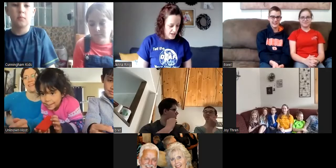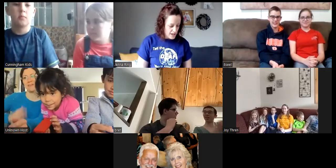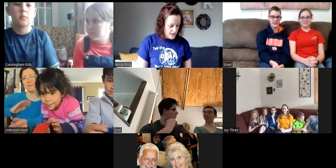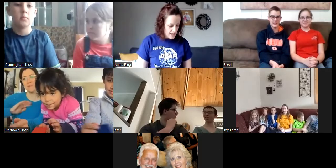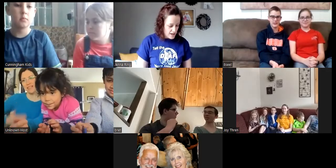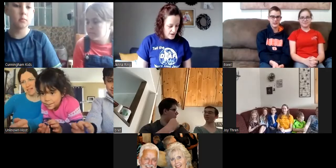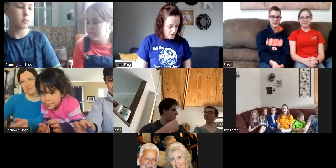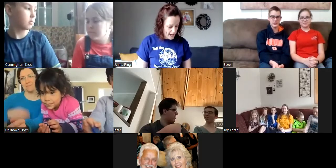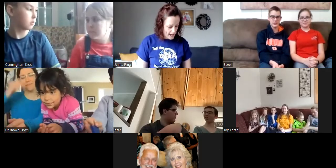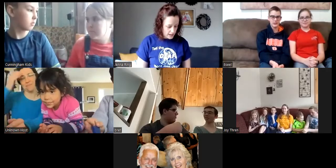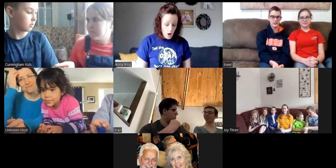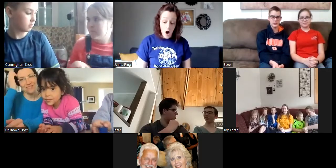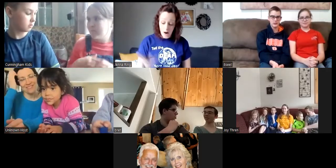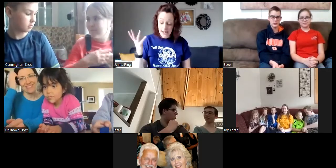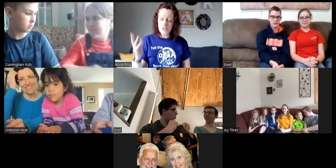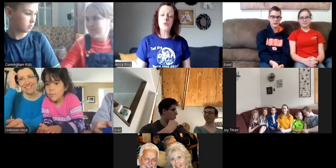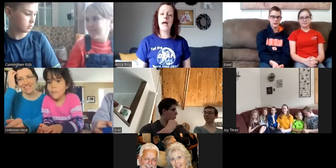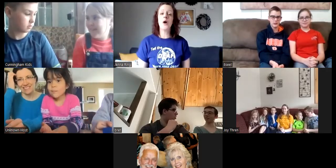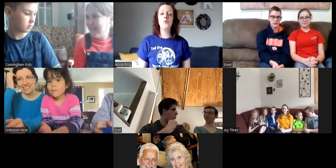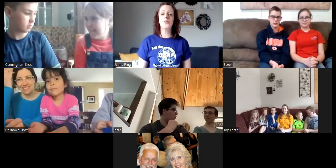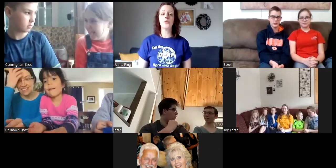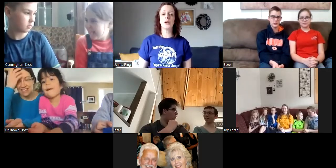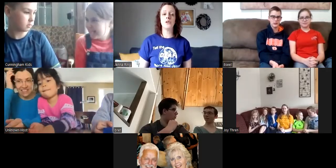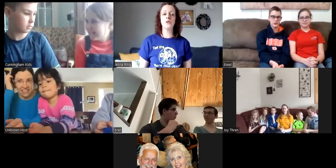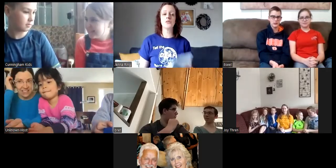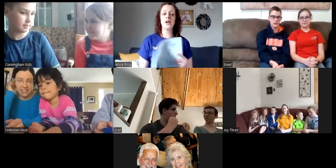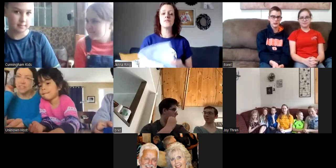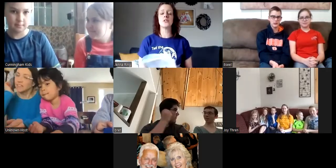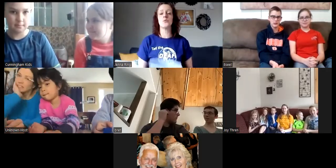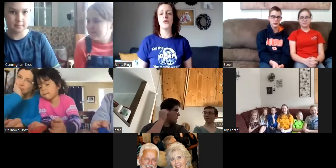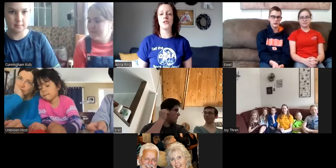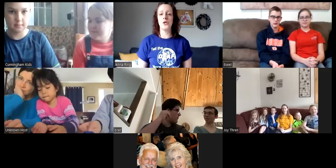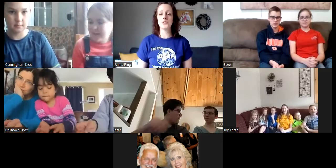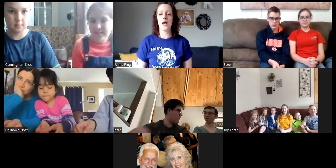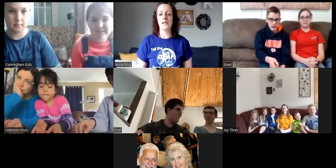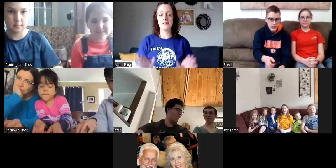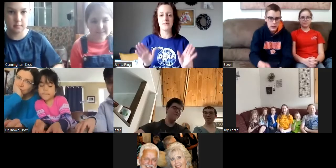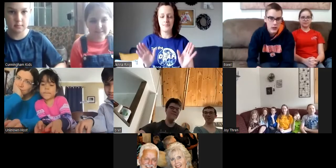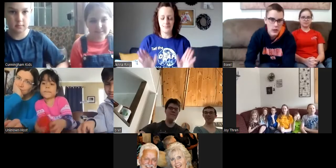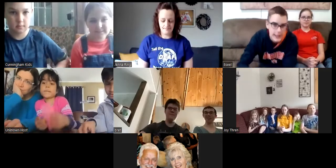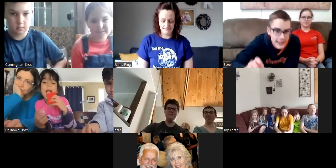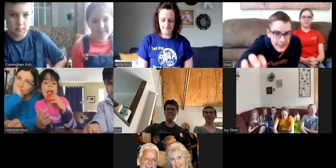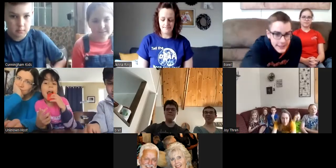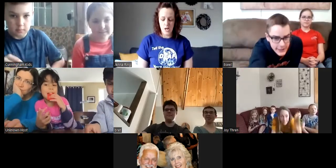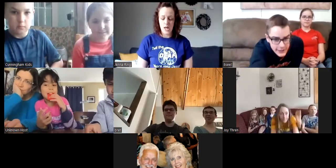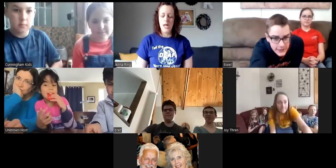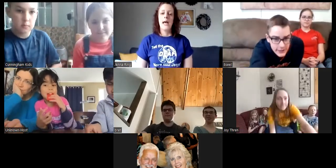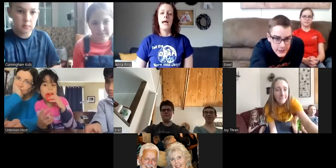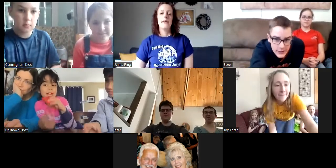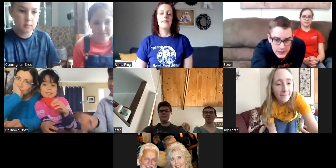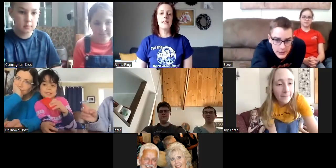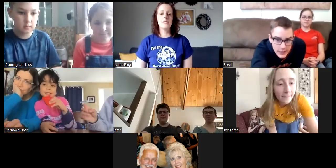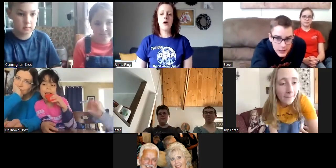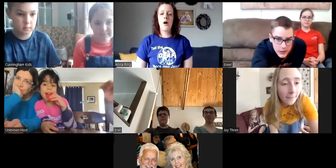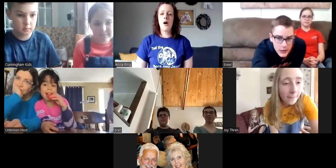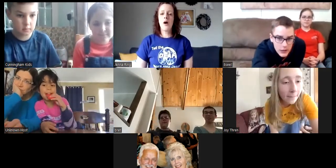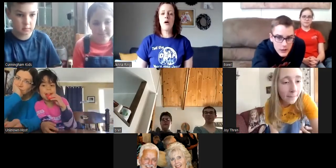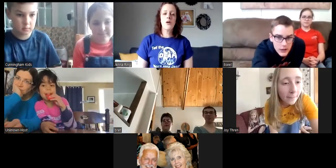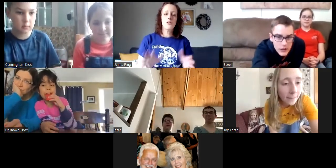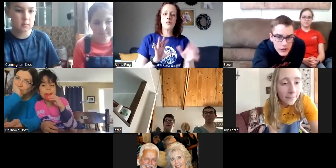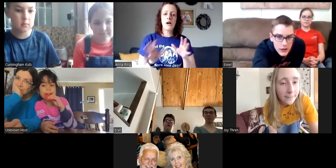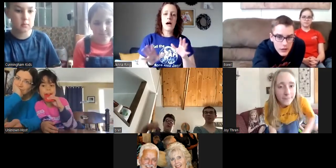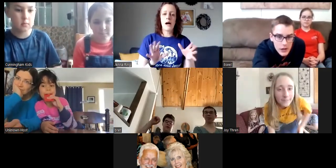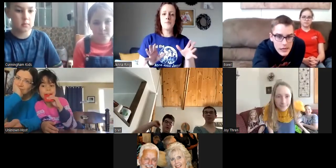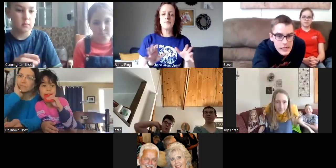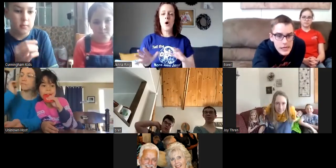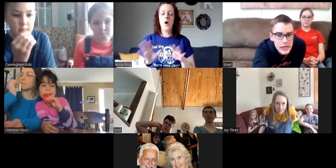job. Okay, all right, so now you can mute yourselves because we're into new signs. These are